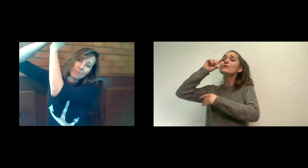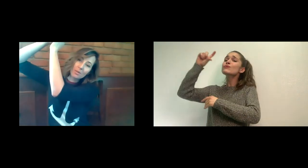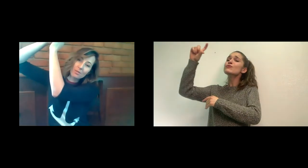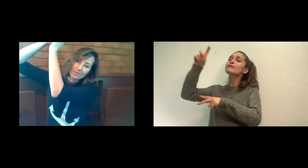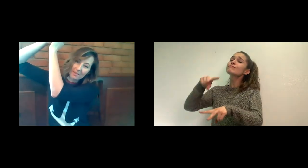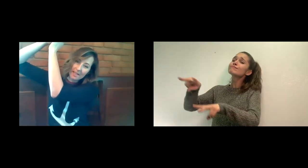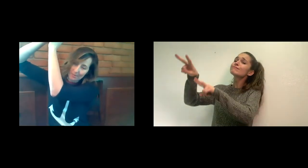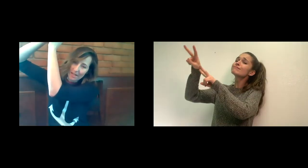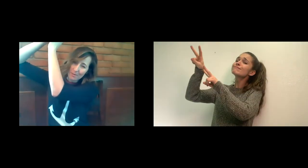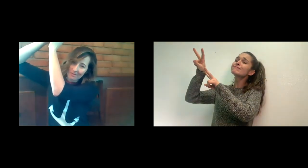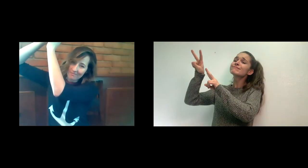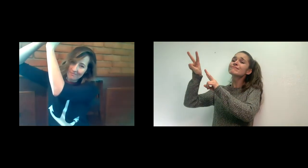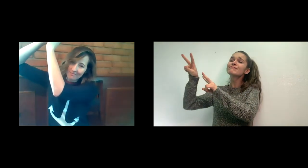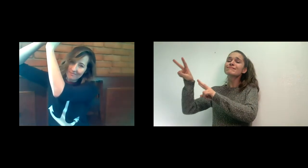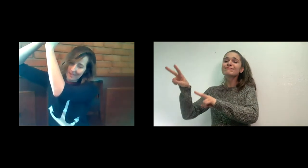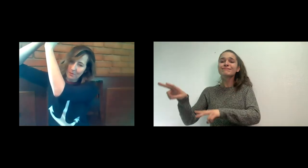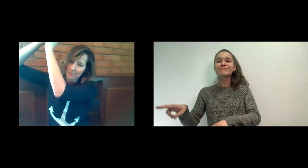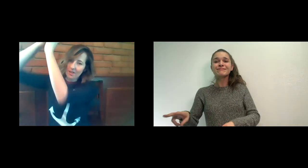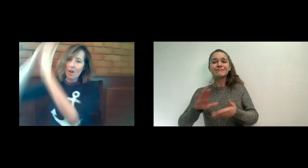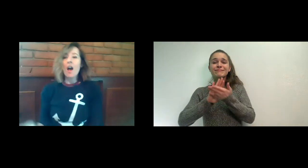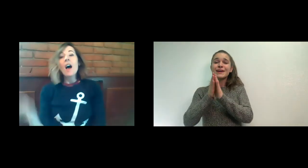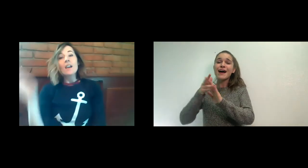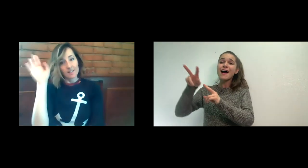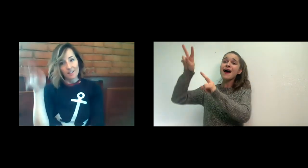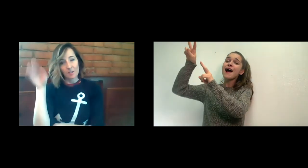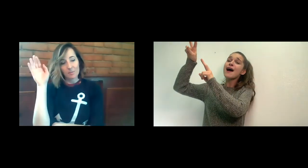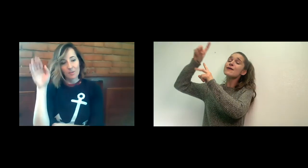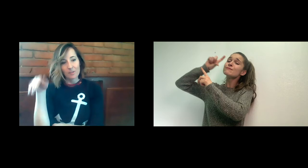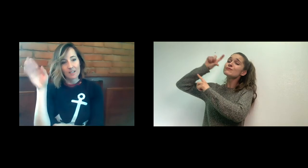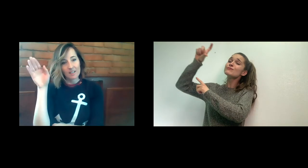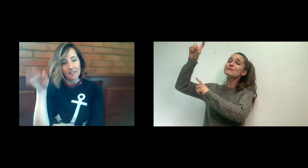the moon. Can you make a moon? Nice work.